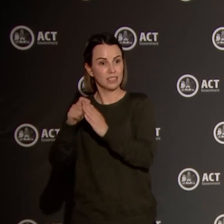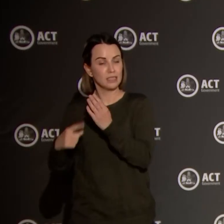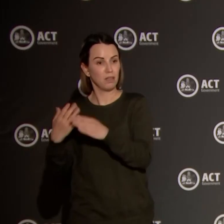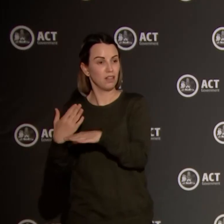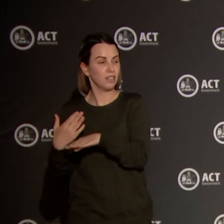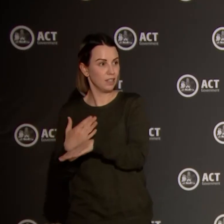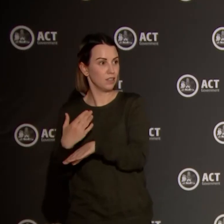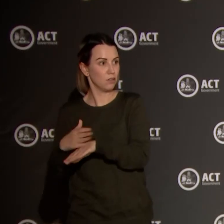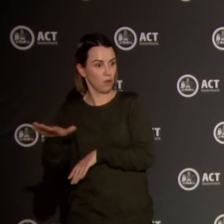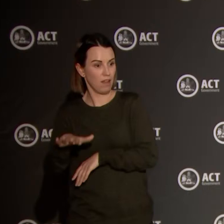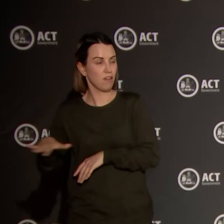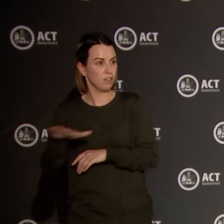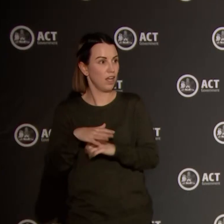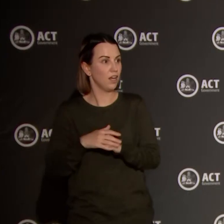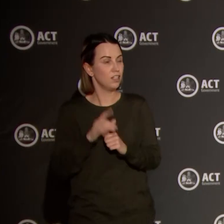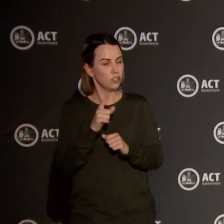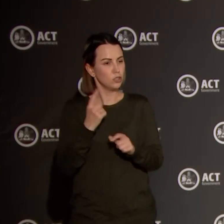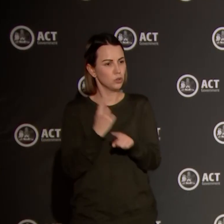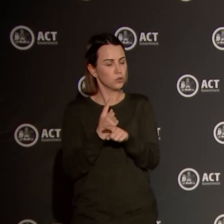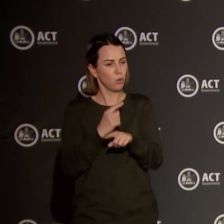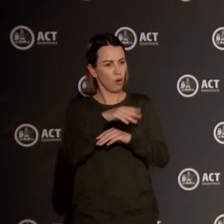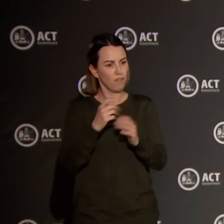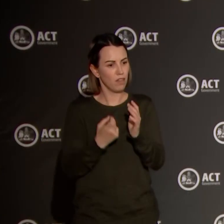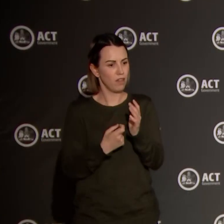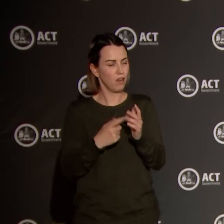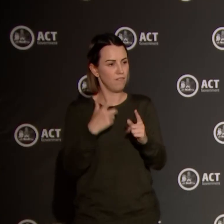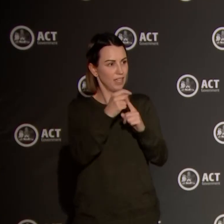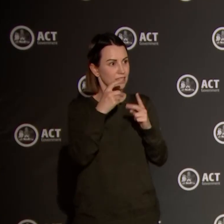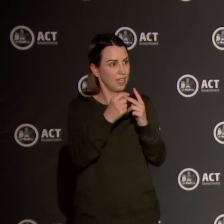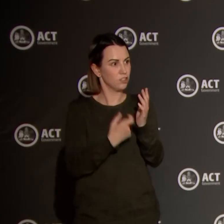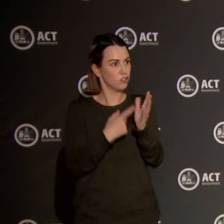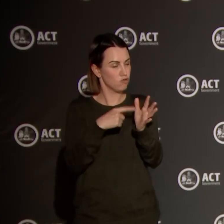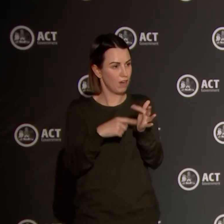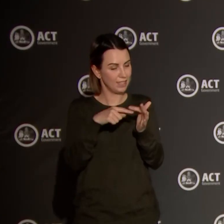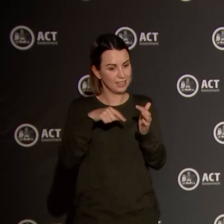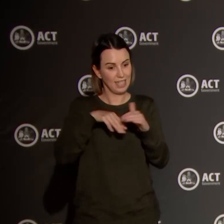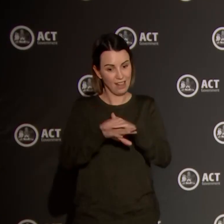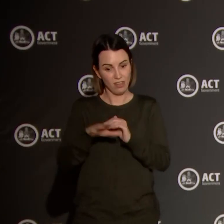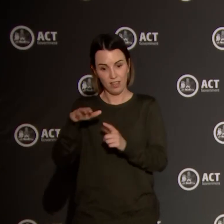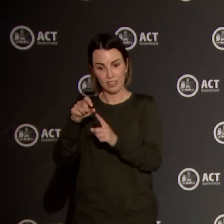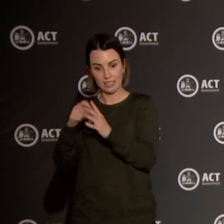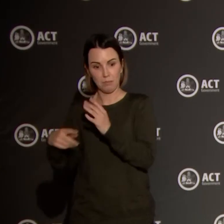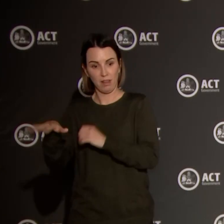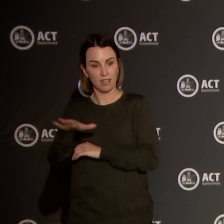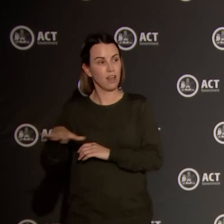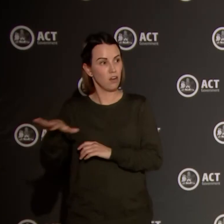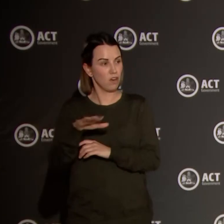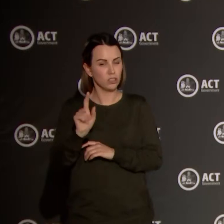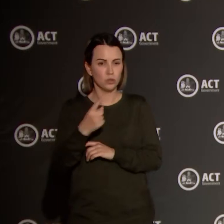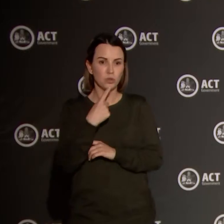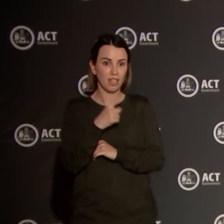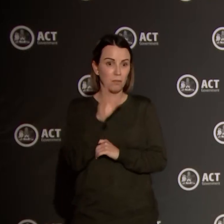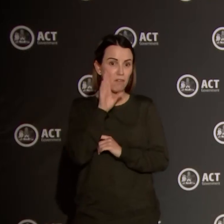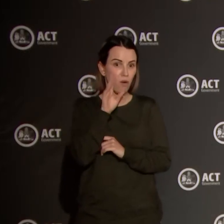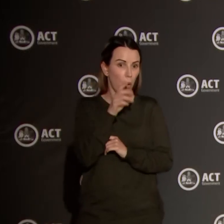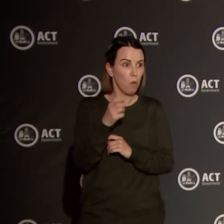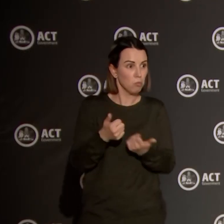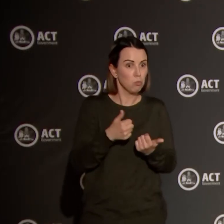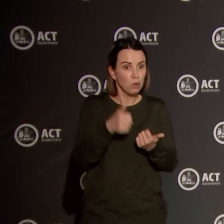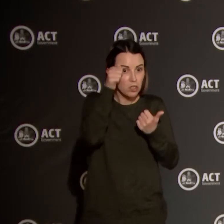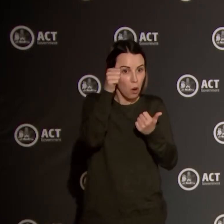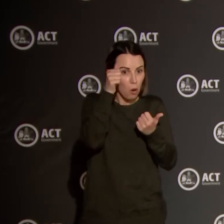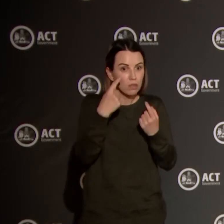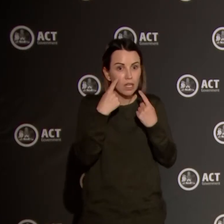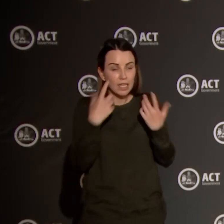About vaccination rates in the disability sector. Earlier this year, it was unclear what those numbers were because we couldn't get a straight